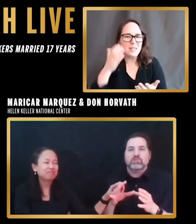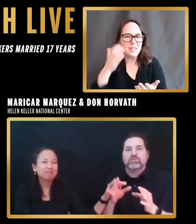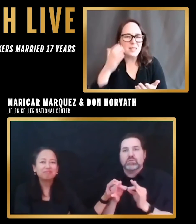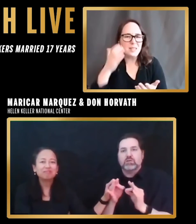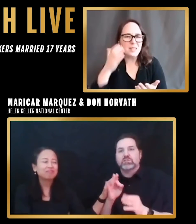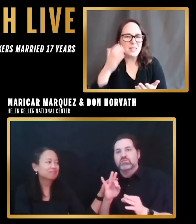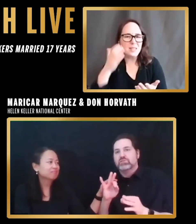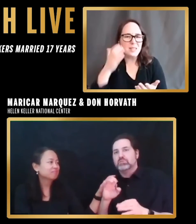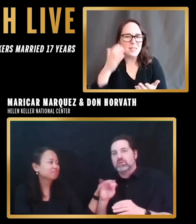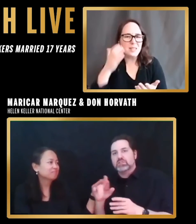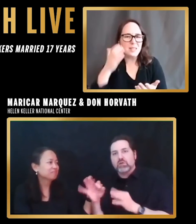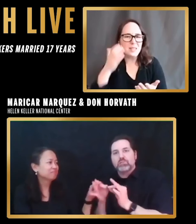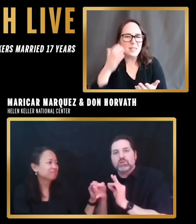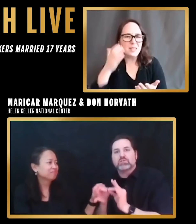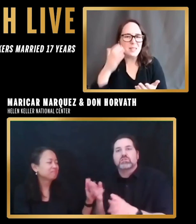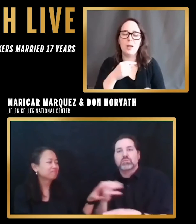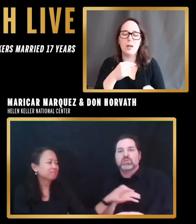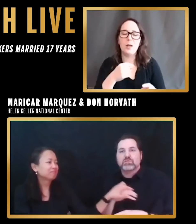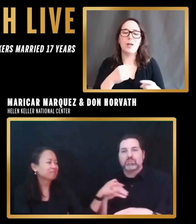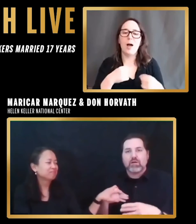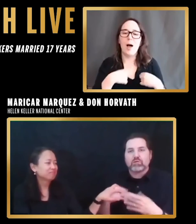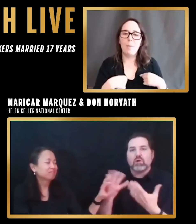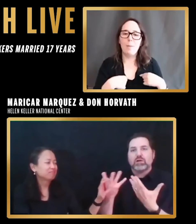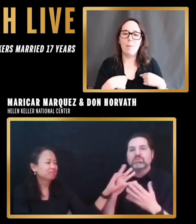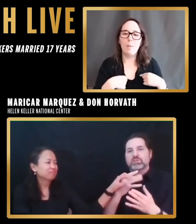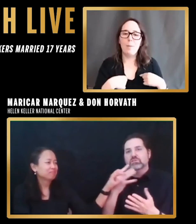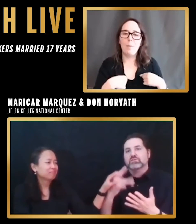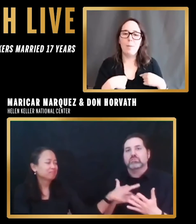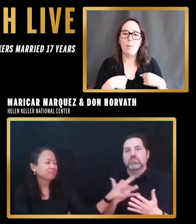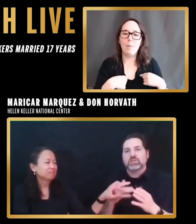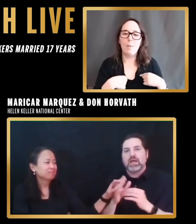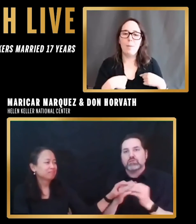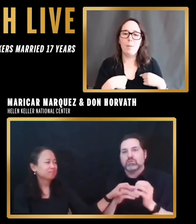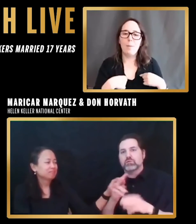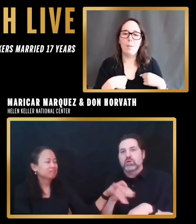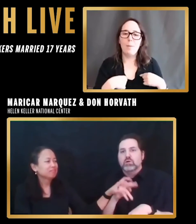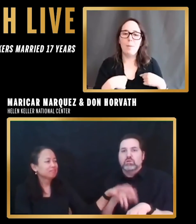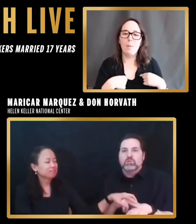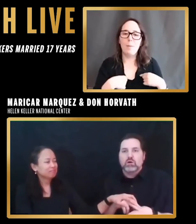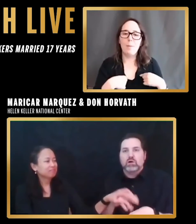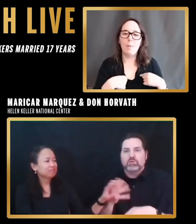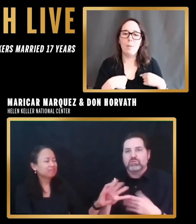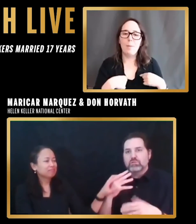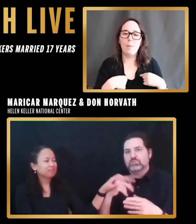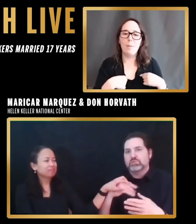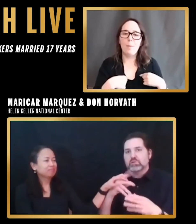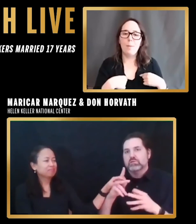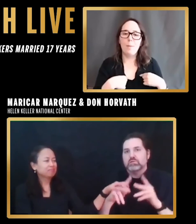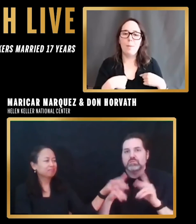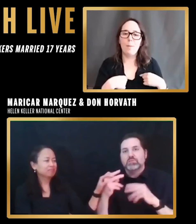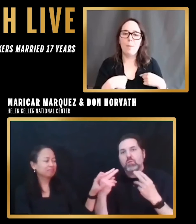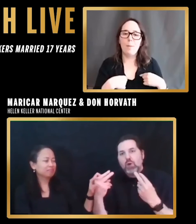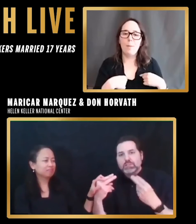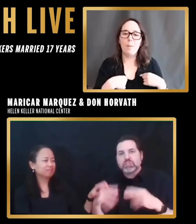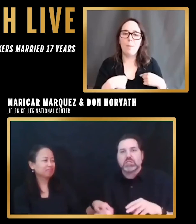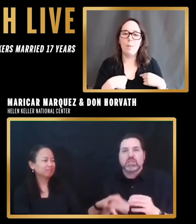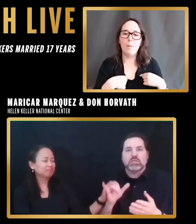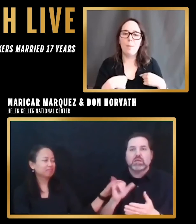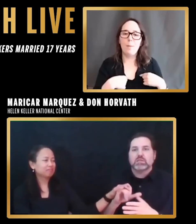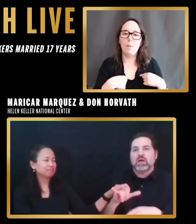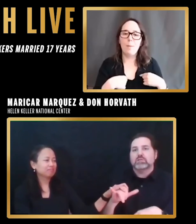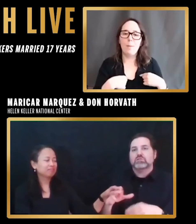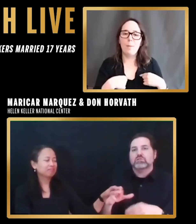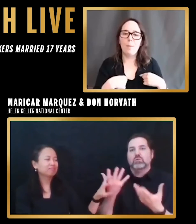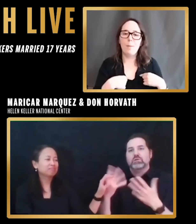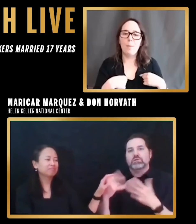female interpreters interpreting from Maricar, and it feels more natural. for the people watching